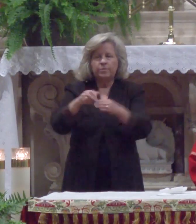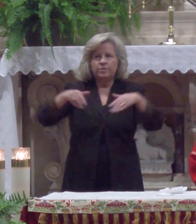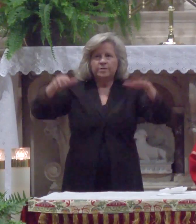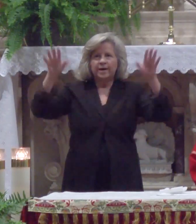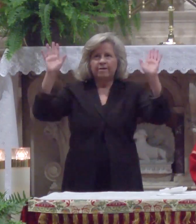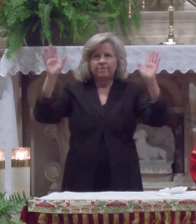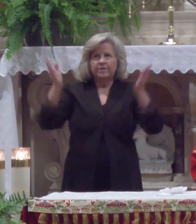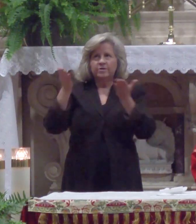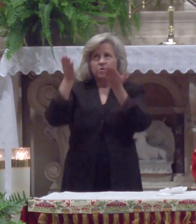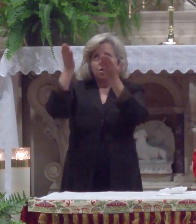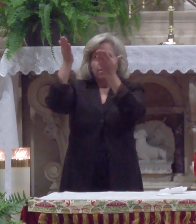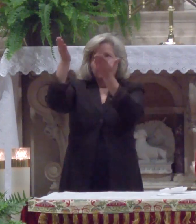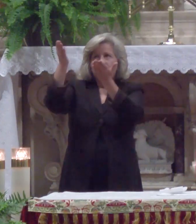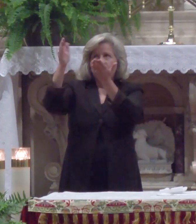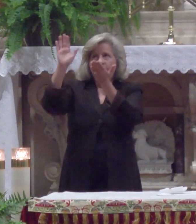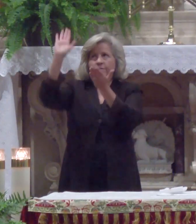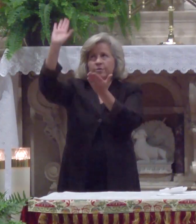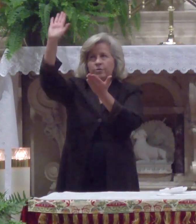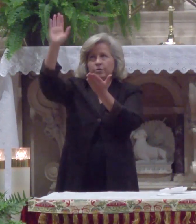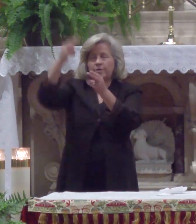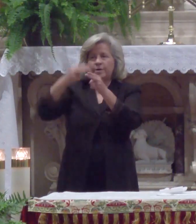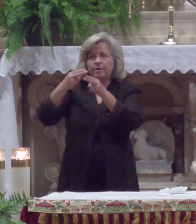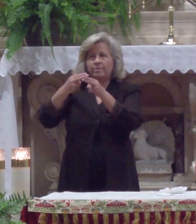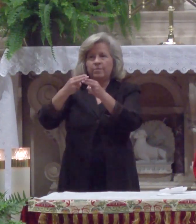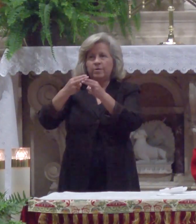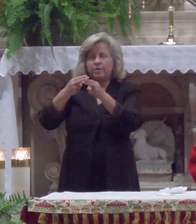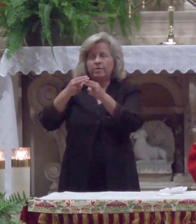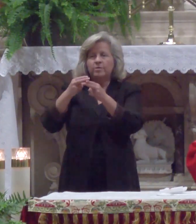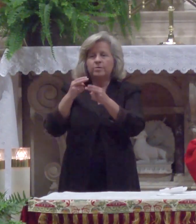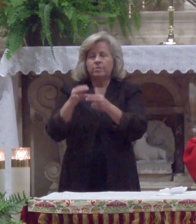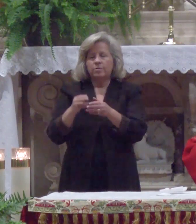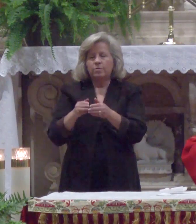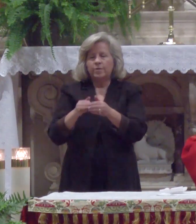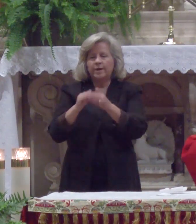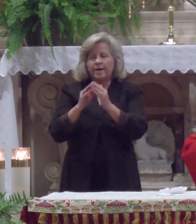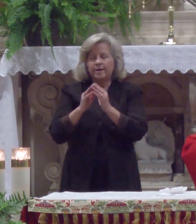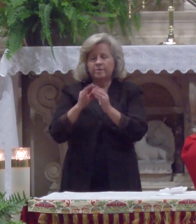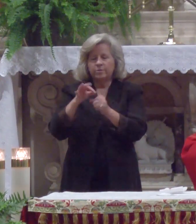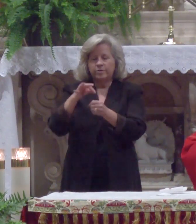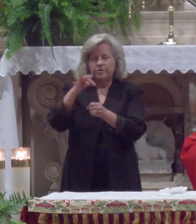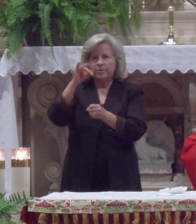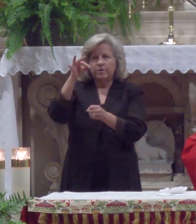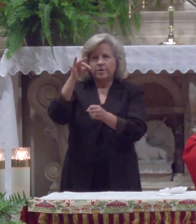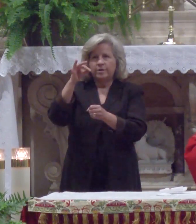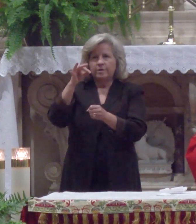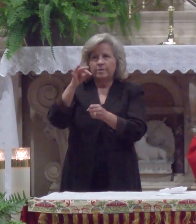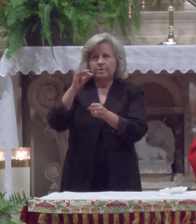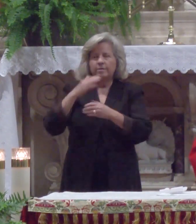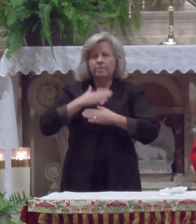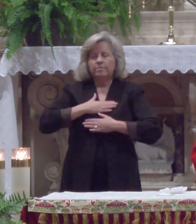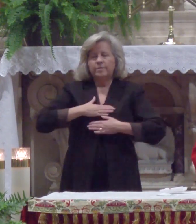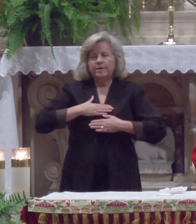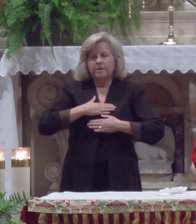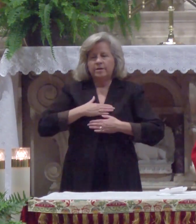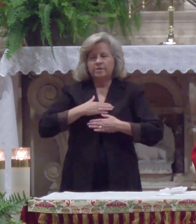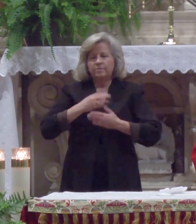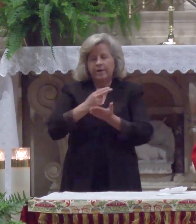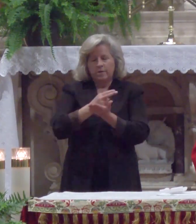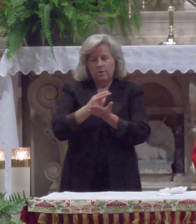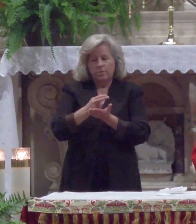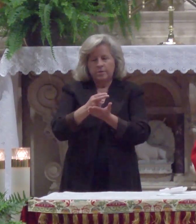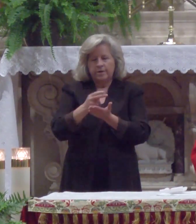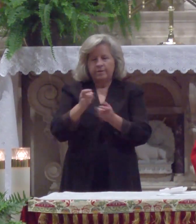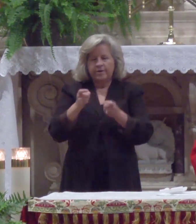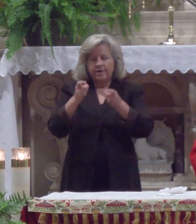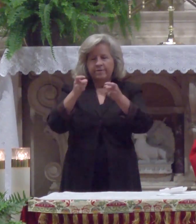name. Therefore, Lord, we humbly implore you, by that same Spirit, graciously make holy these gifts we have brought to you